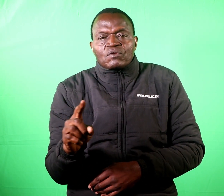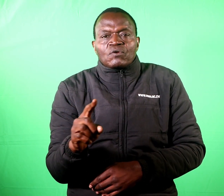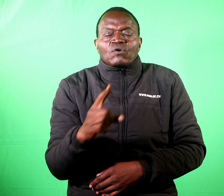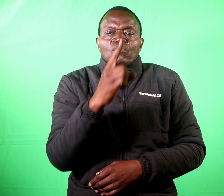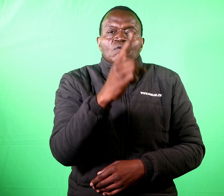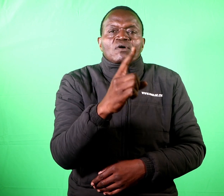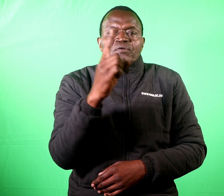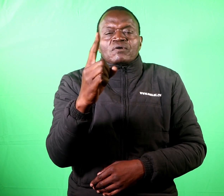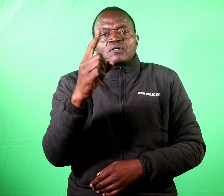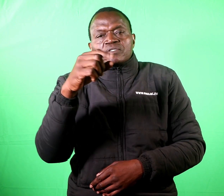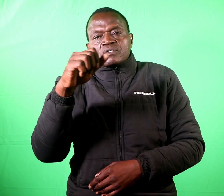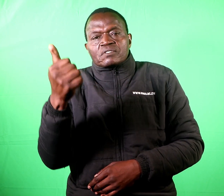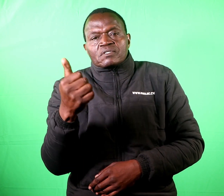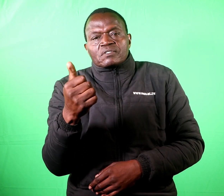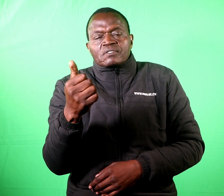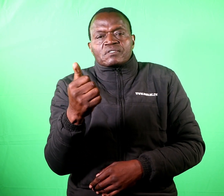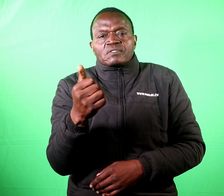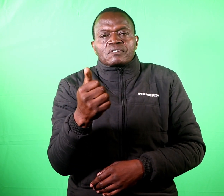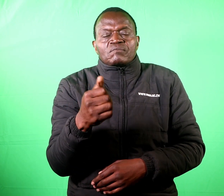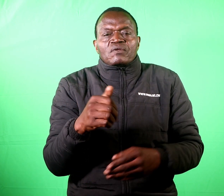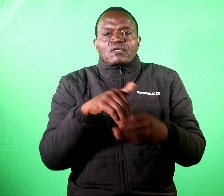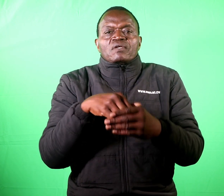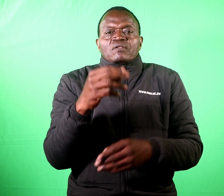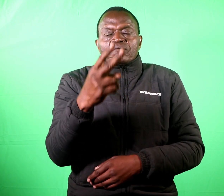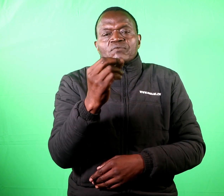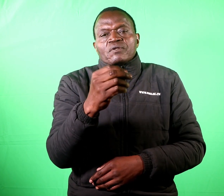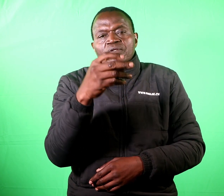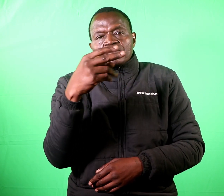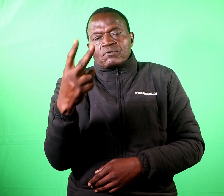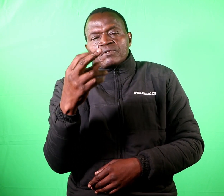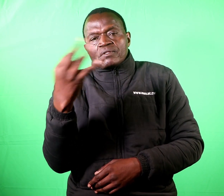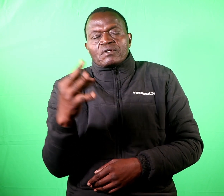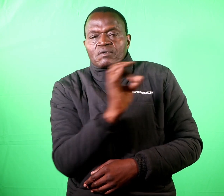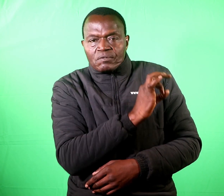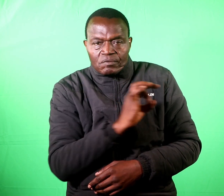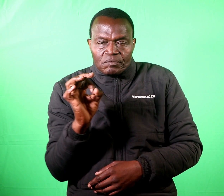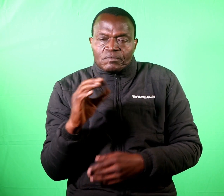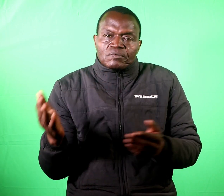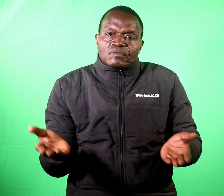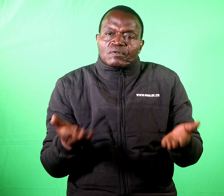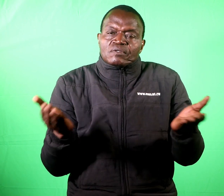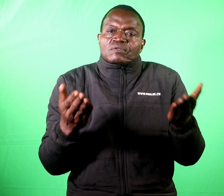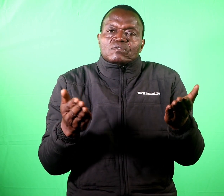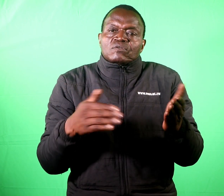US dollar in 2023. Government is encouraged to continue